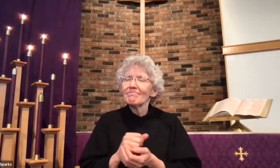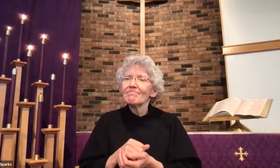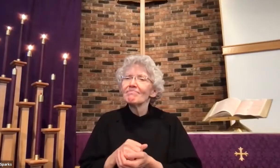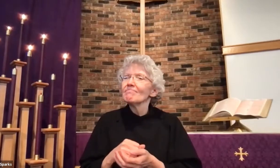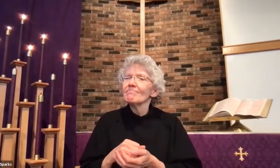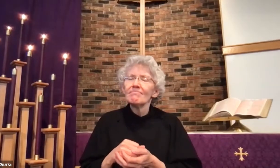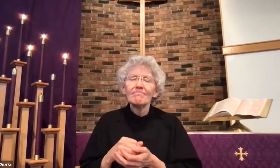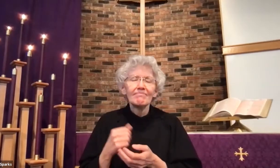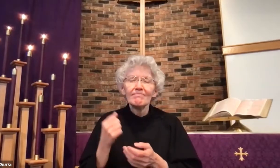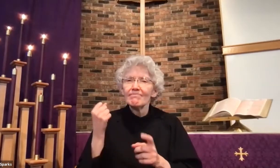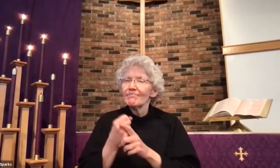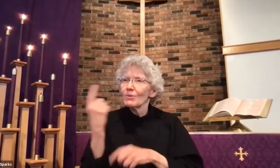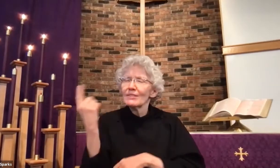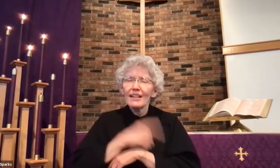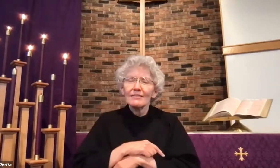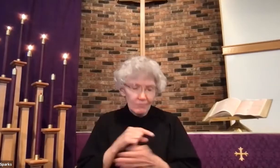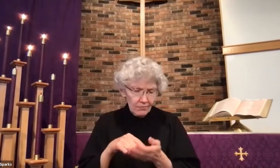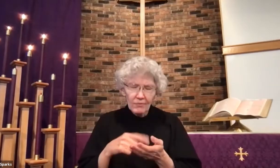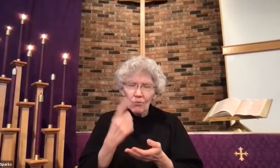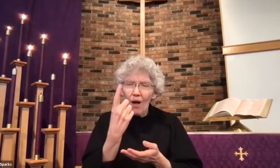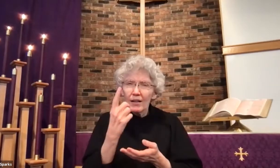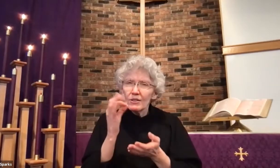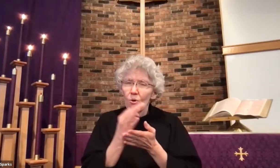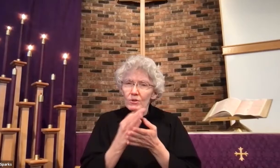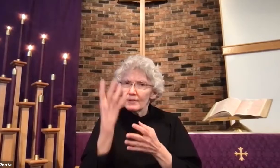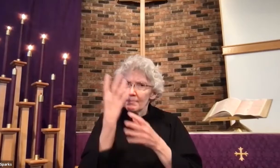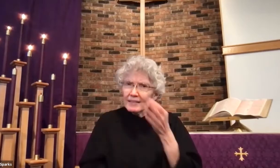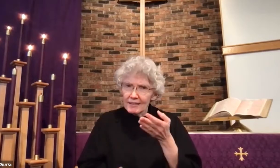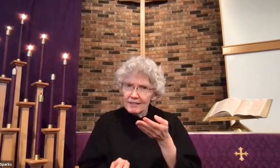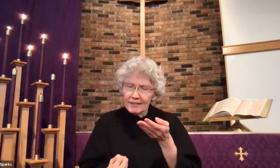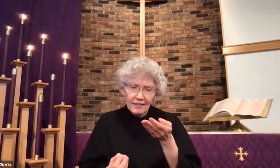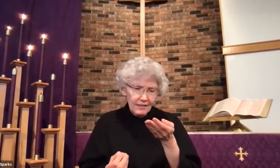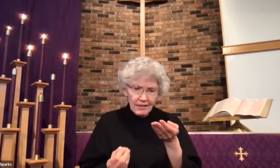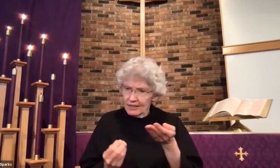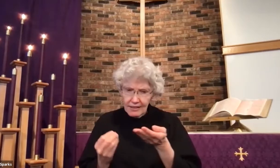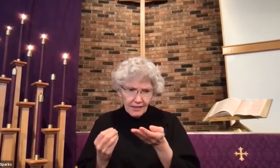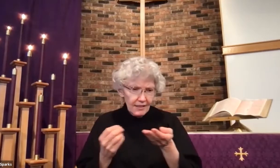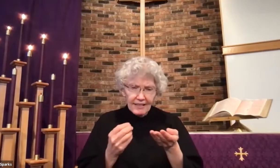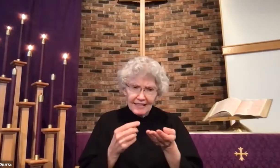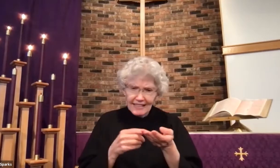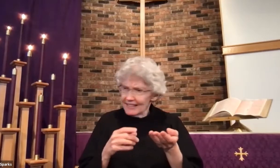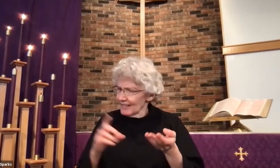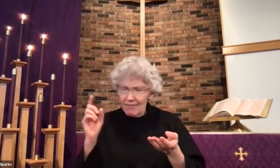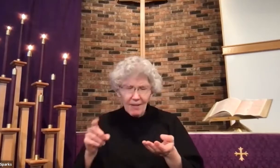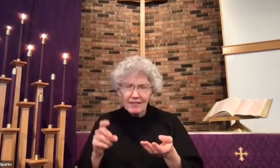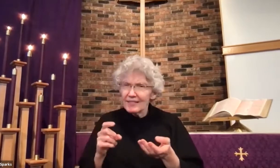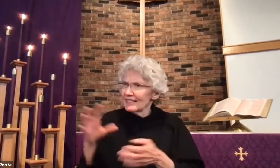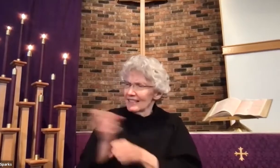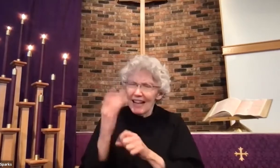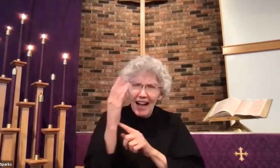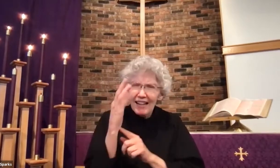And now for another parable. Suppose a woman has 10 silver coins, but she loses one of